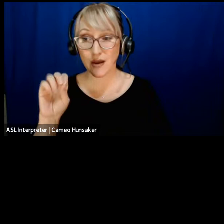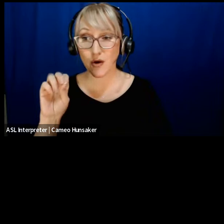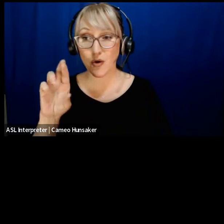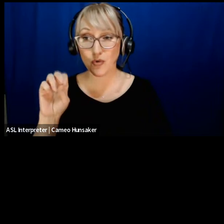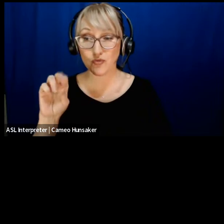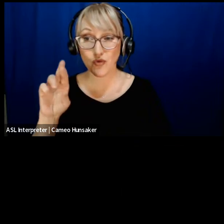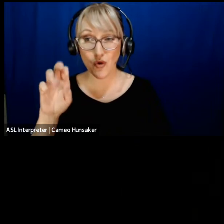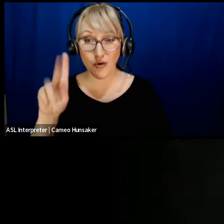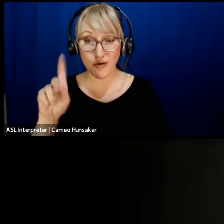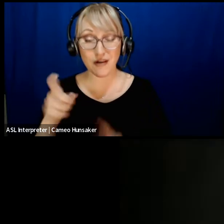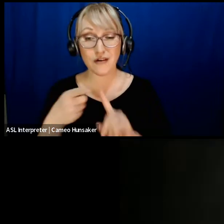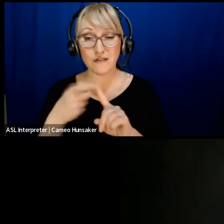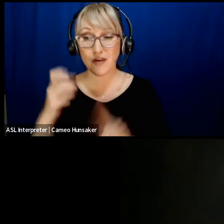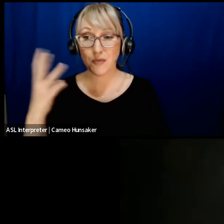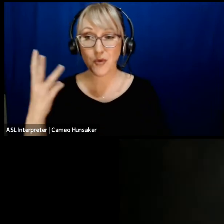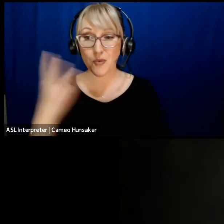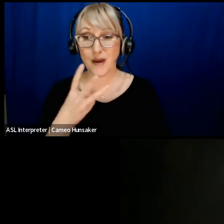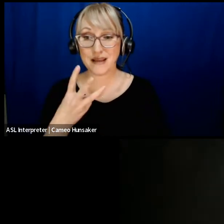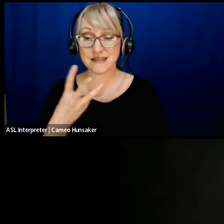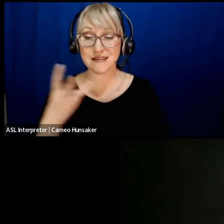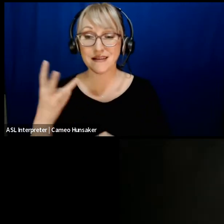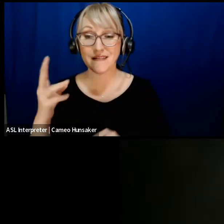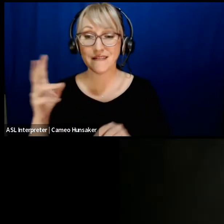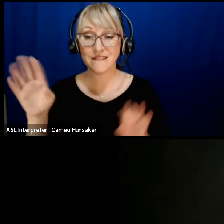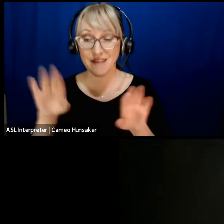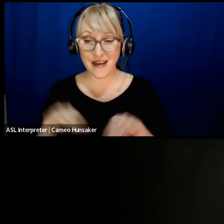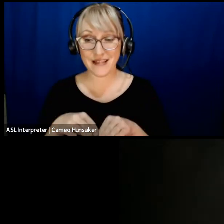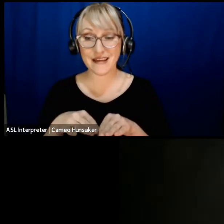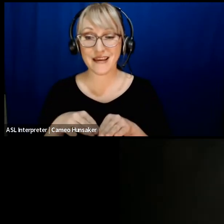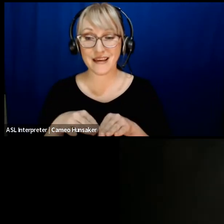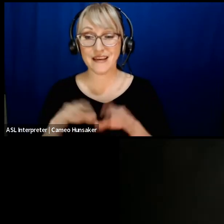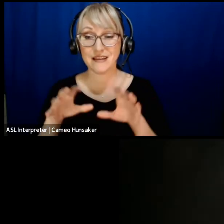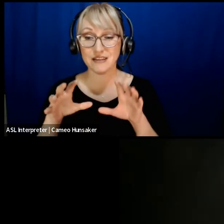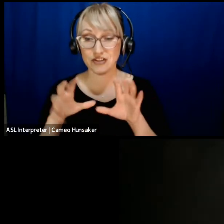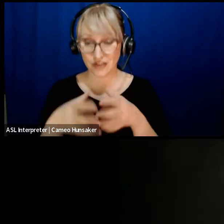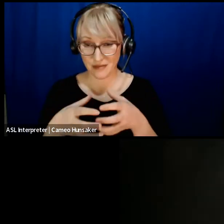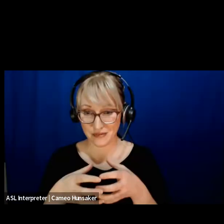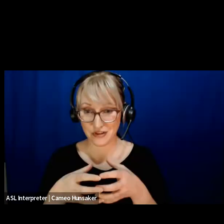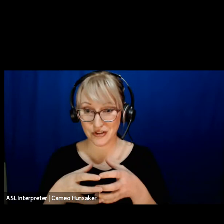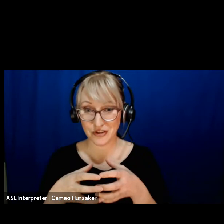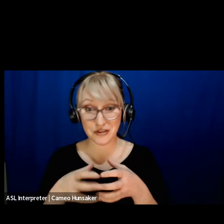HLAA chapter. And I'm going to turn it over to you, Melanie.